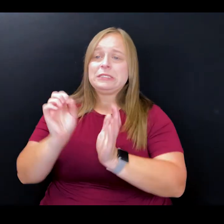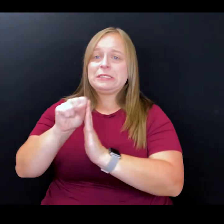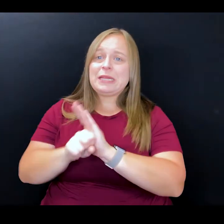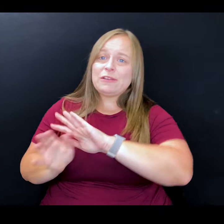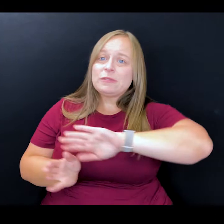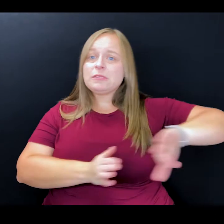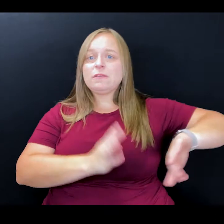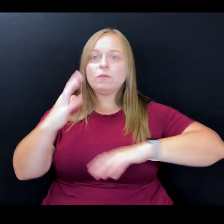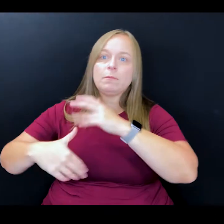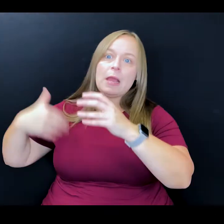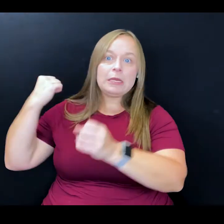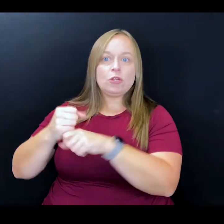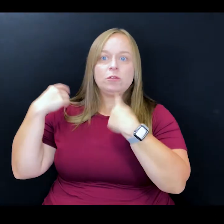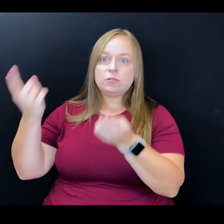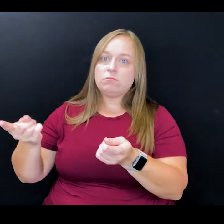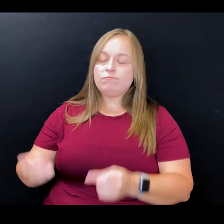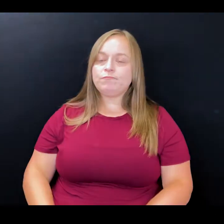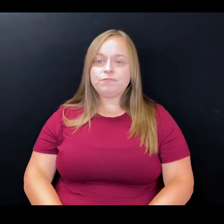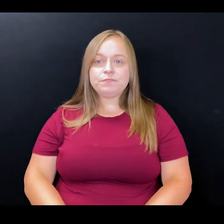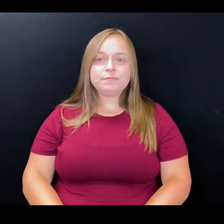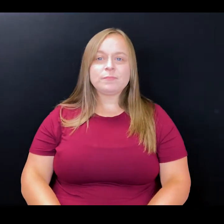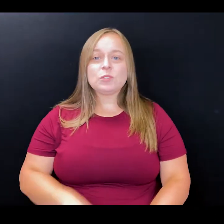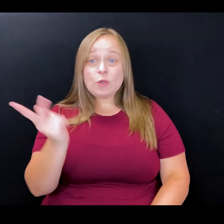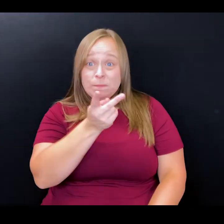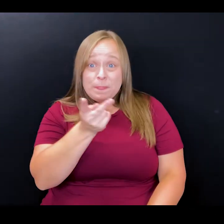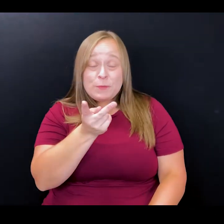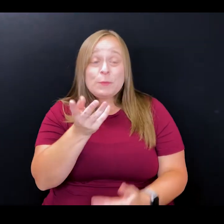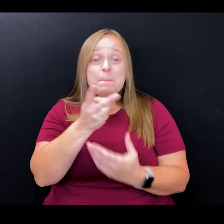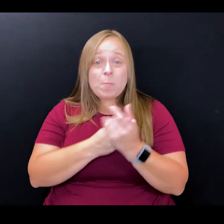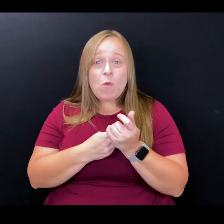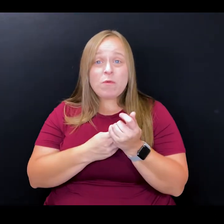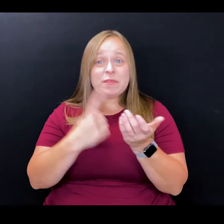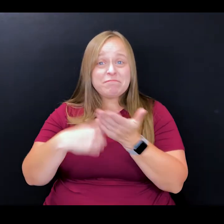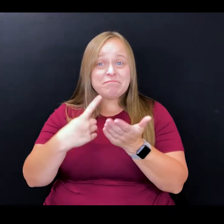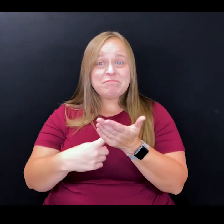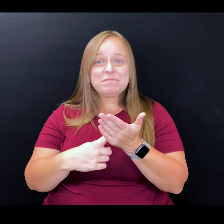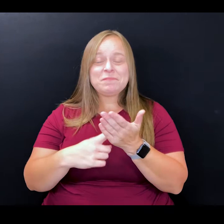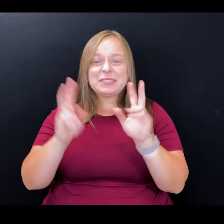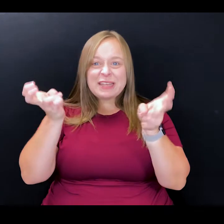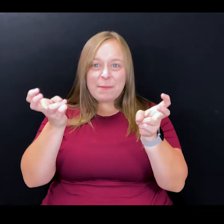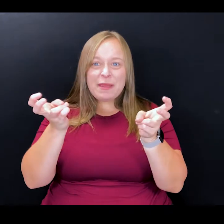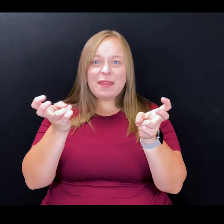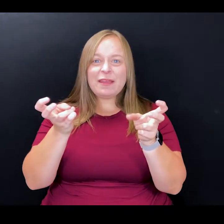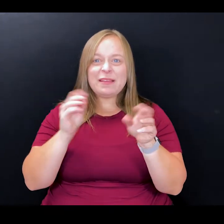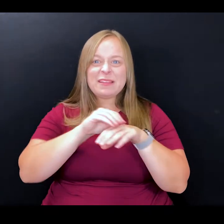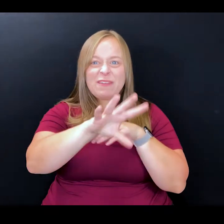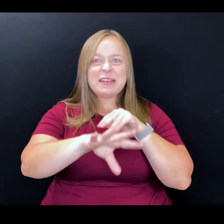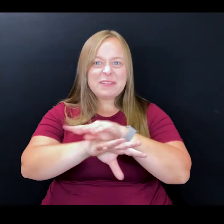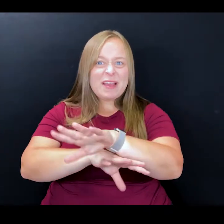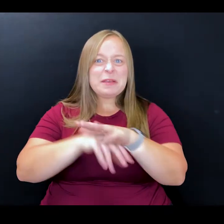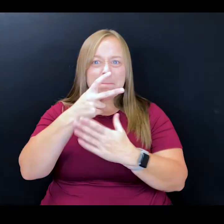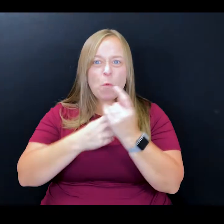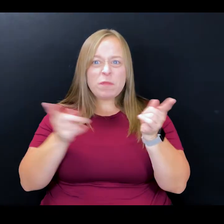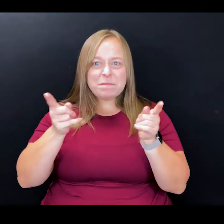that for decades. So you both have brought up a topic that is affecting